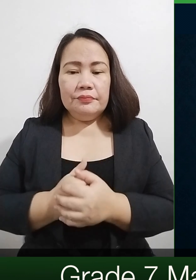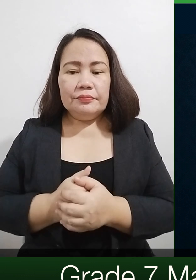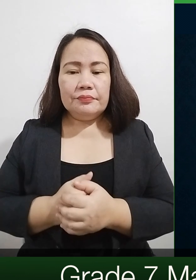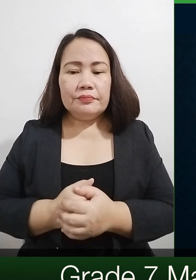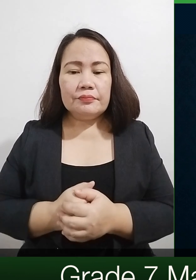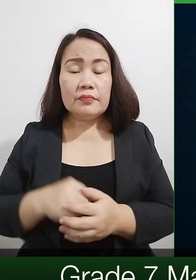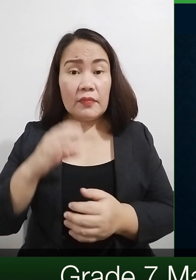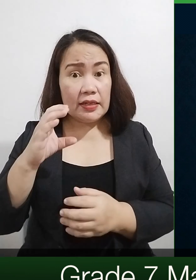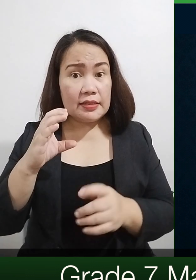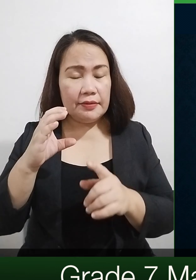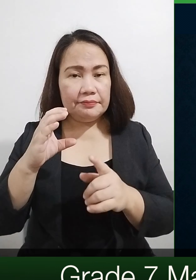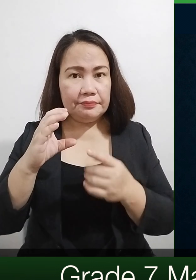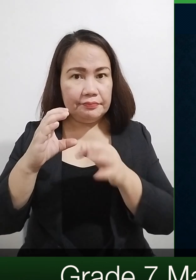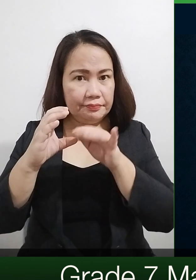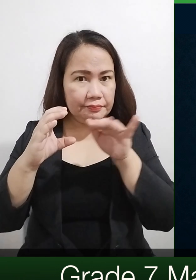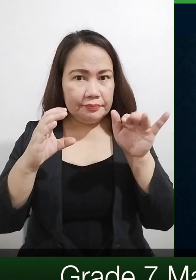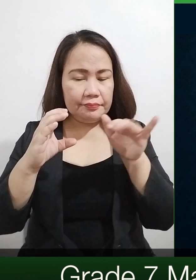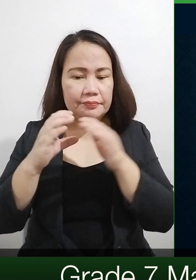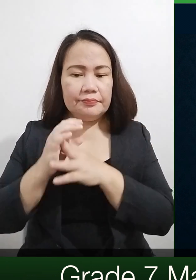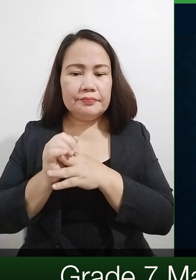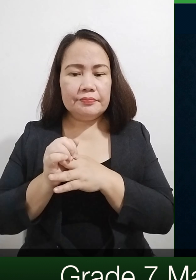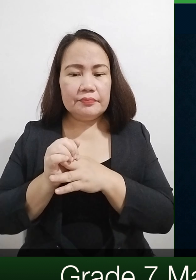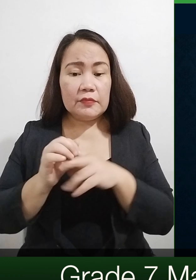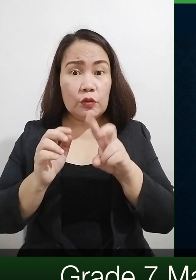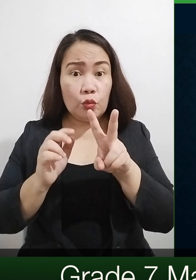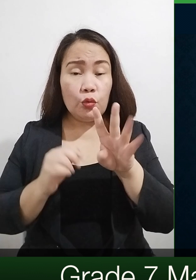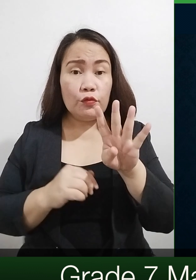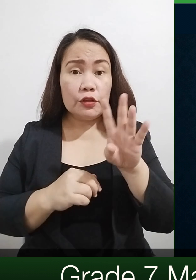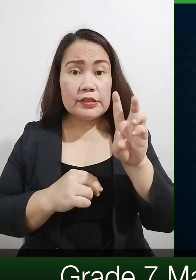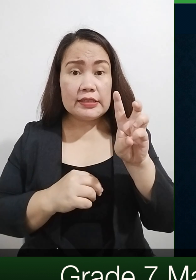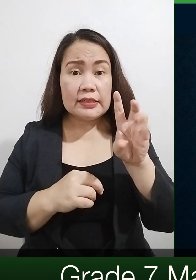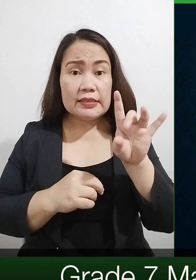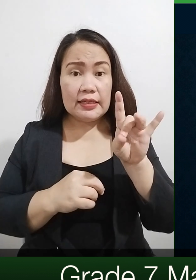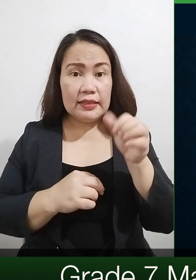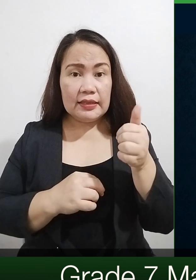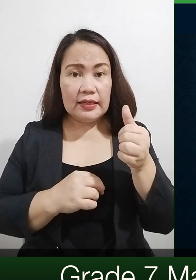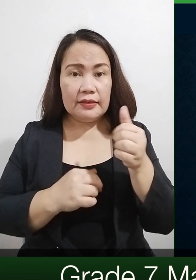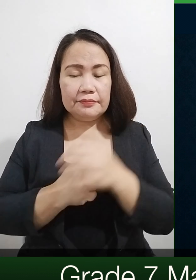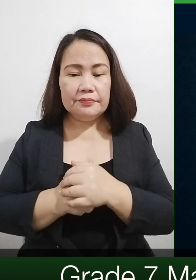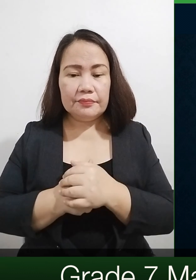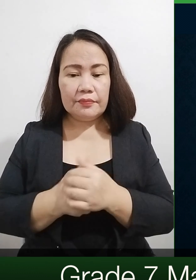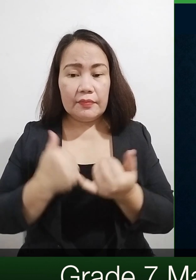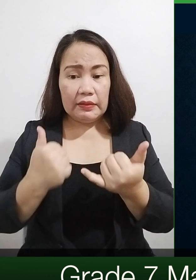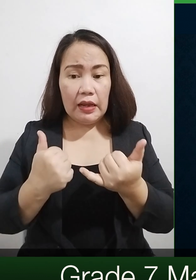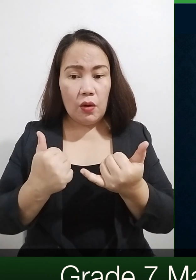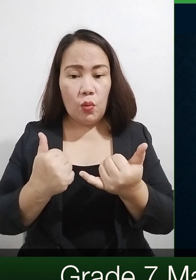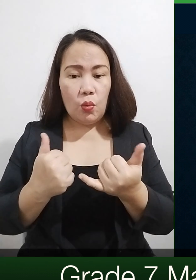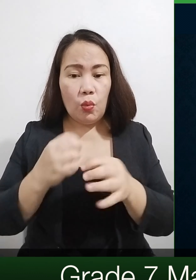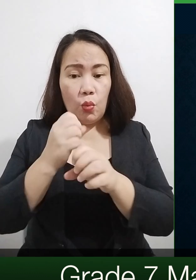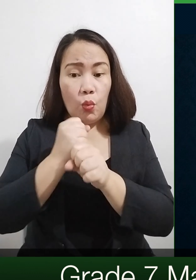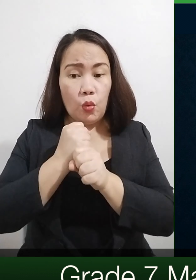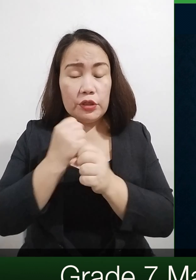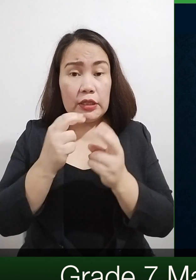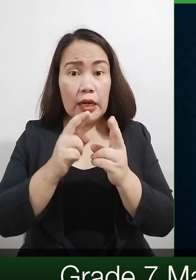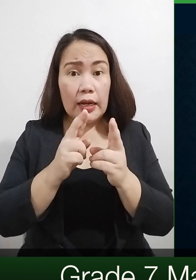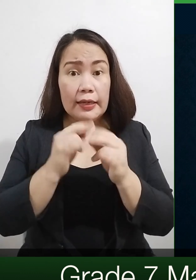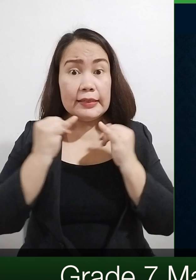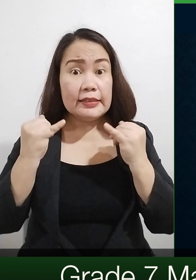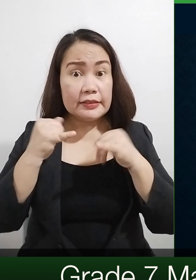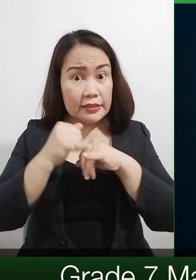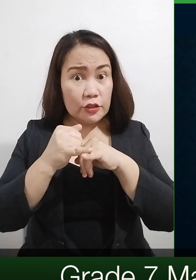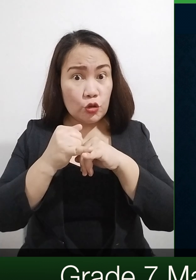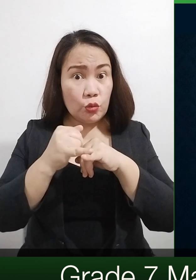set C natin, meron tayong, ang laman niya ay 2, 4, 6, 8, 10. Now, kunin na natin yung intersection ng